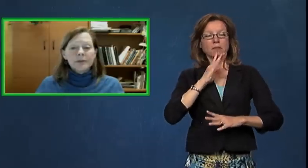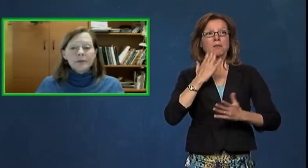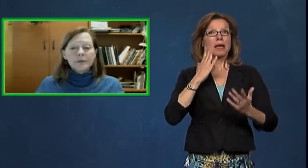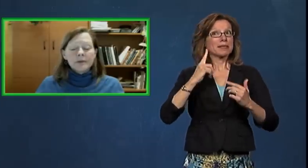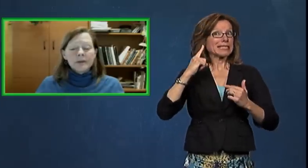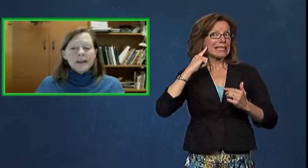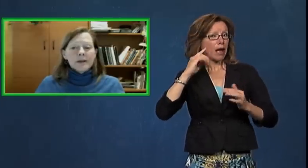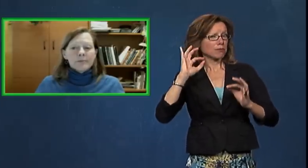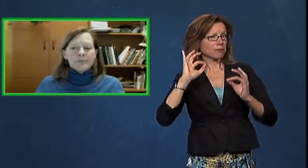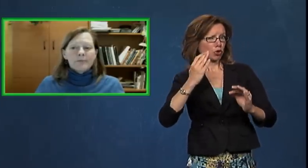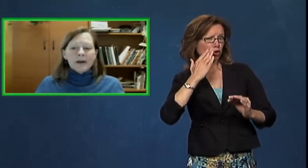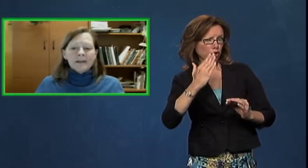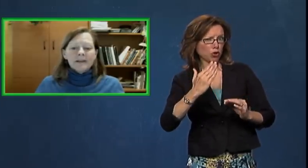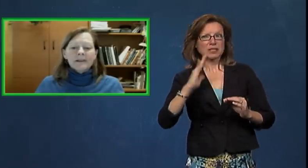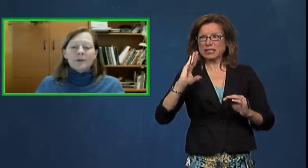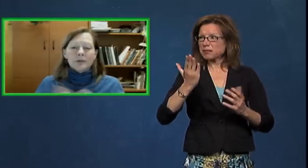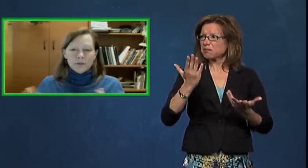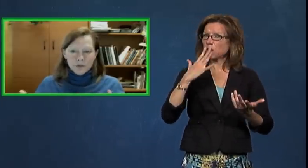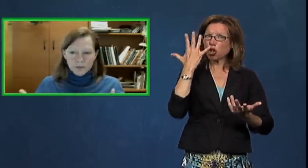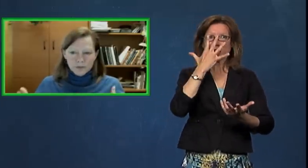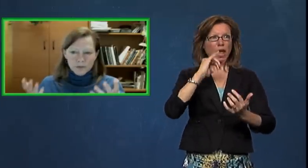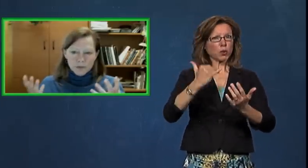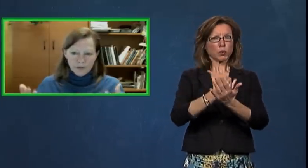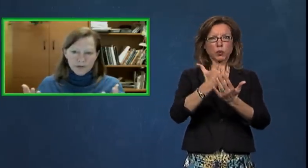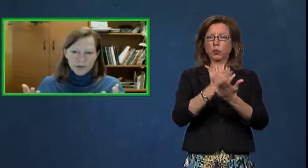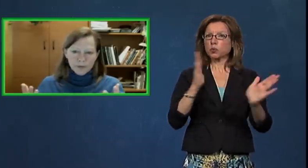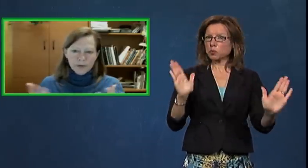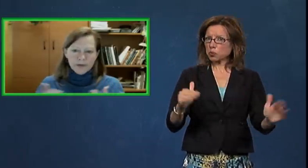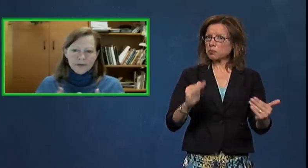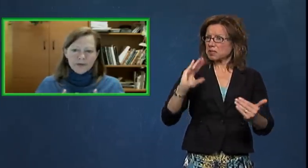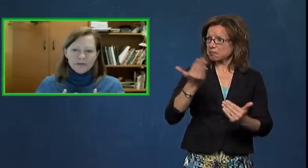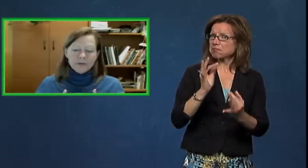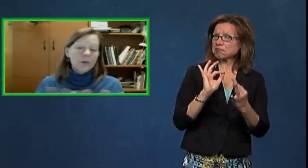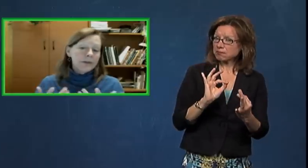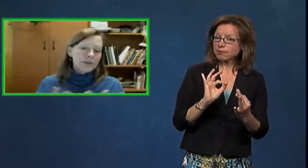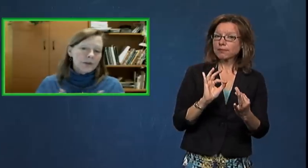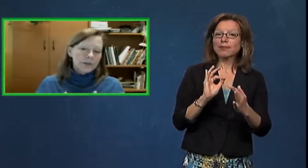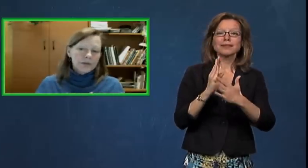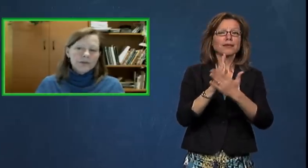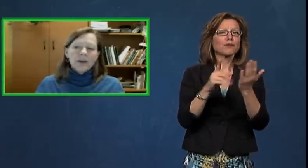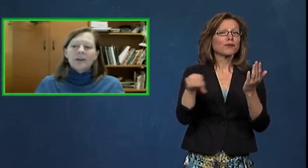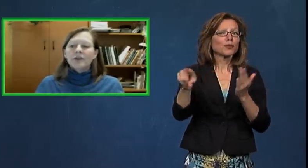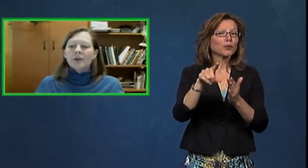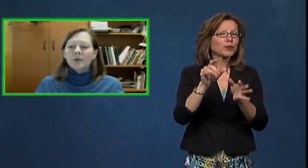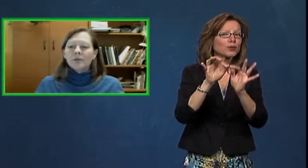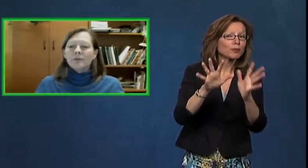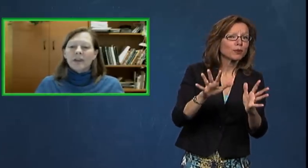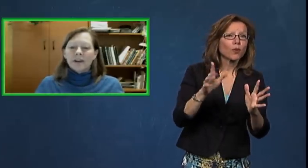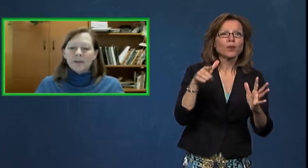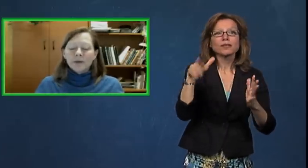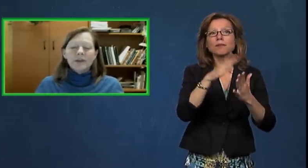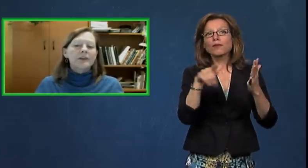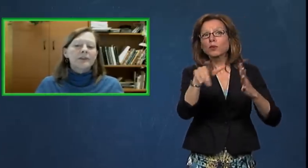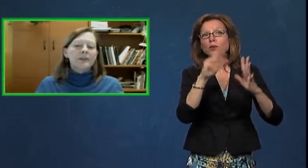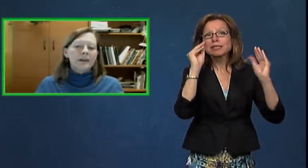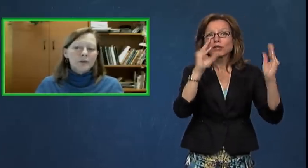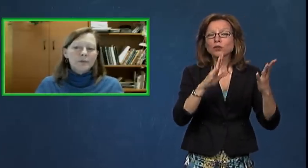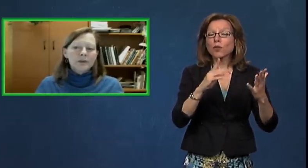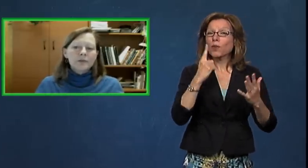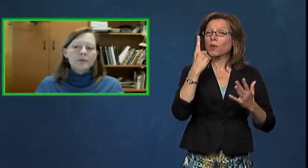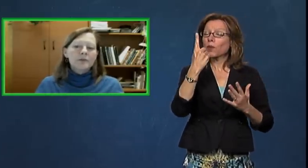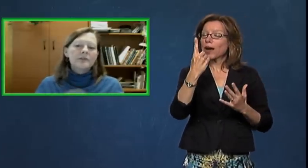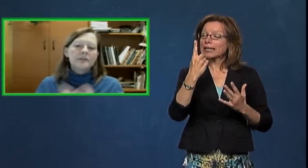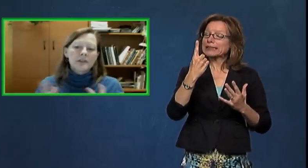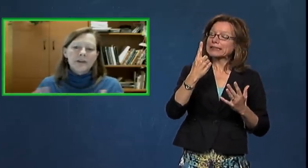pretty new. But those of you who are interpreters or instructors know the element here that could